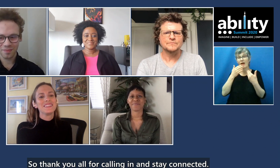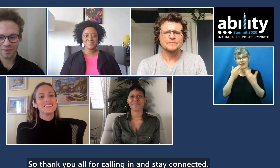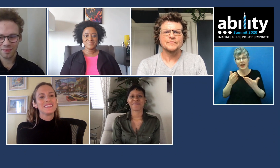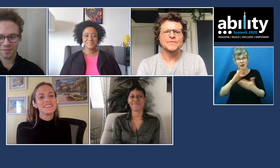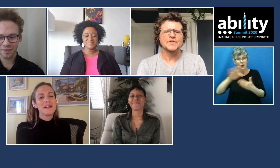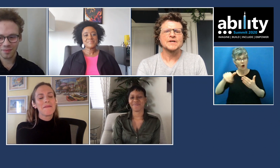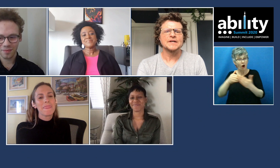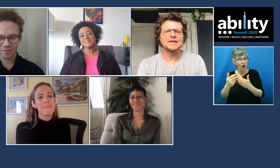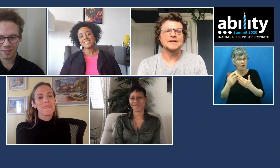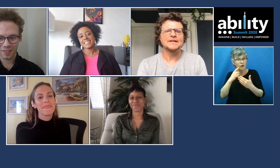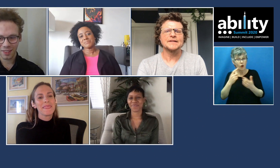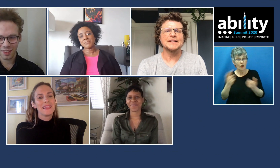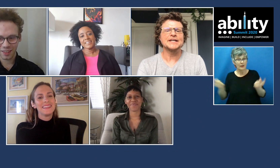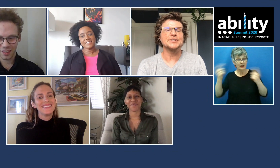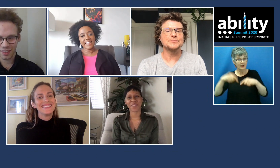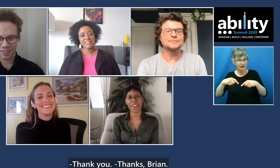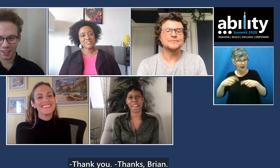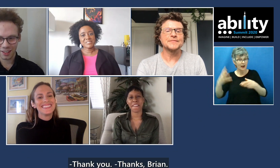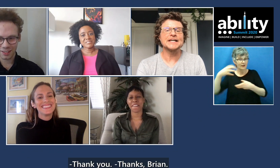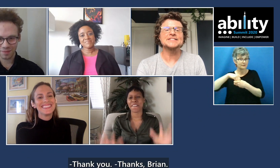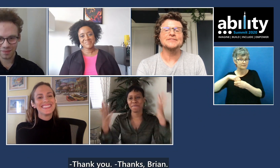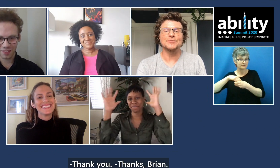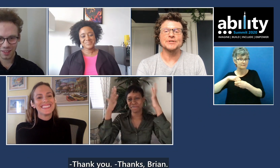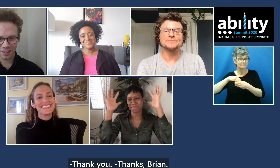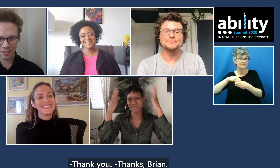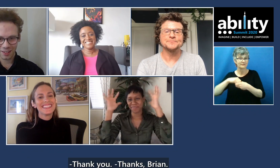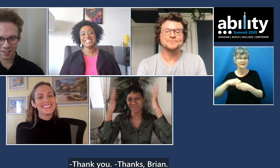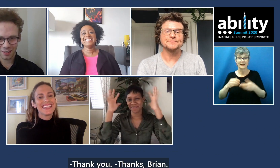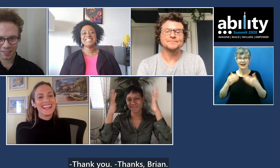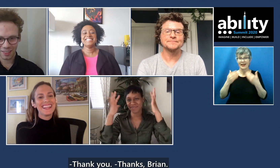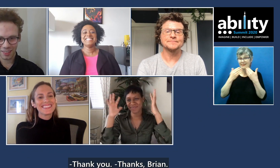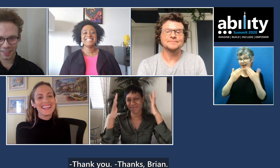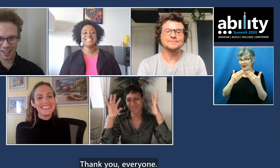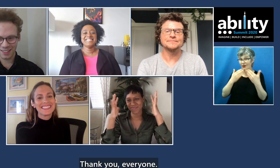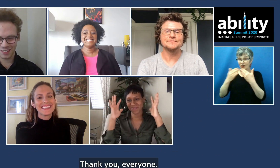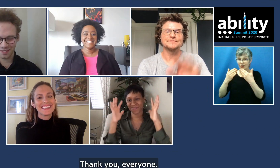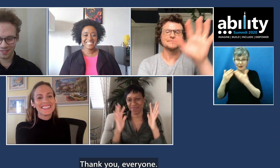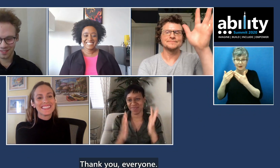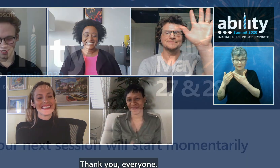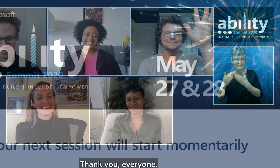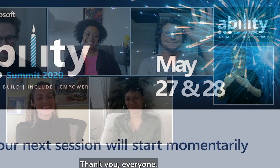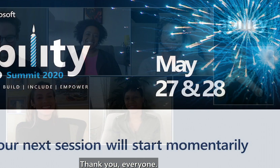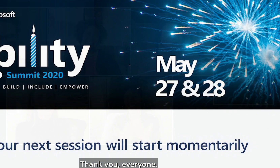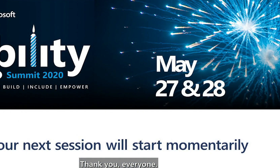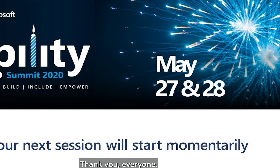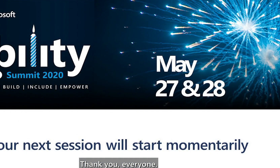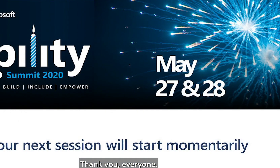Thank you. Thanks, Bryan. Thank you, everyone. Thank Thanks, you. guys.